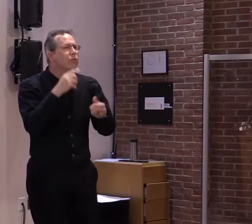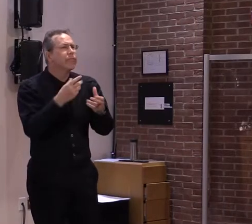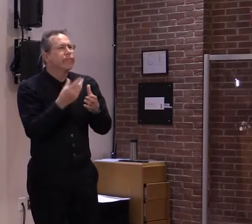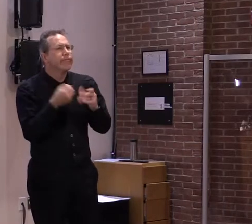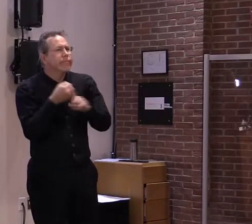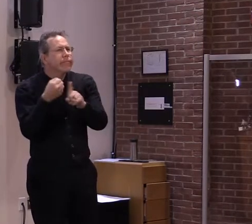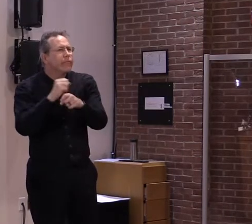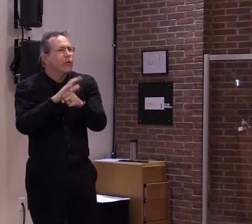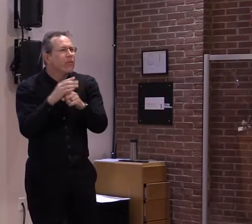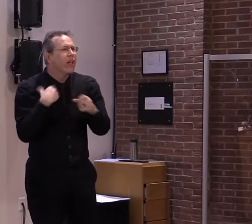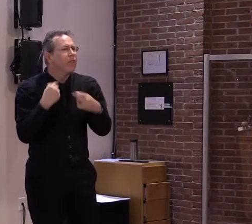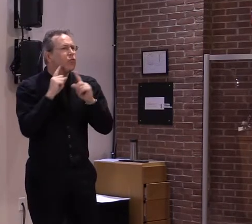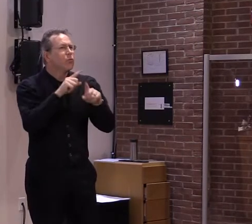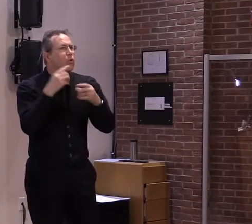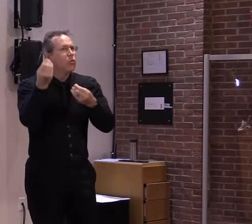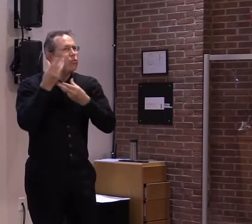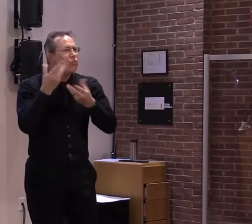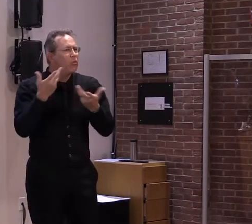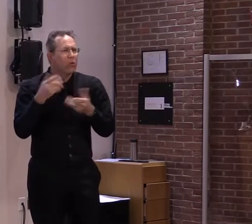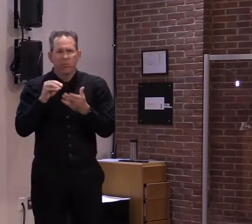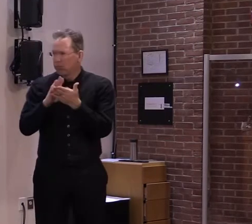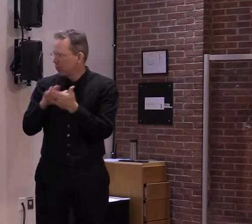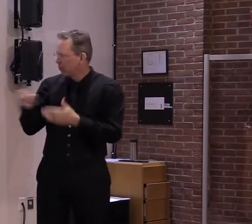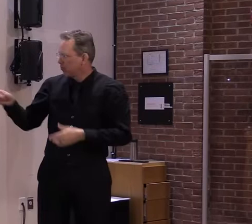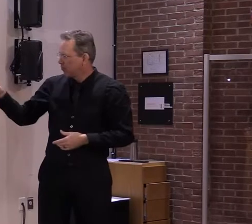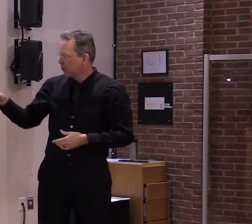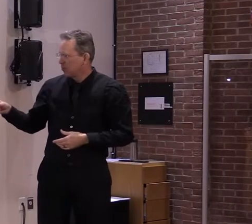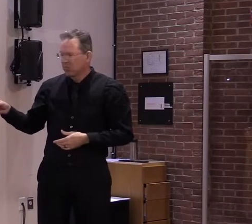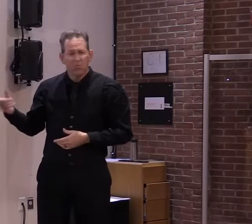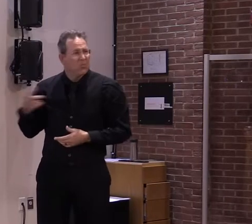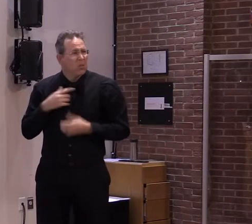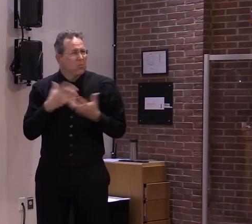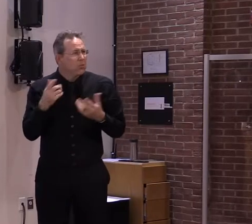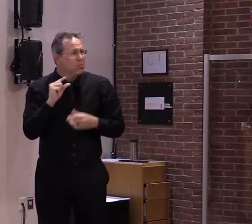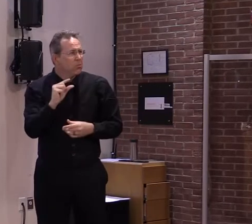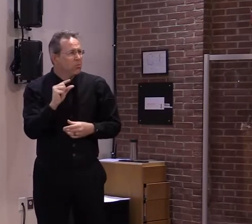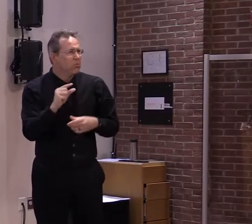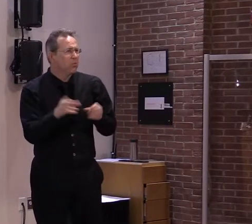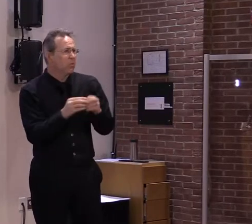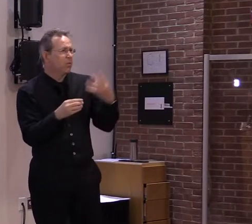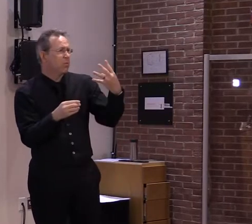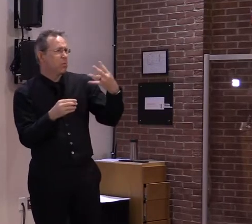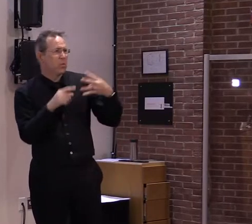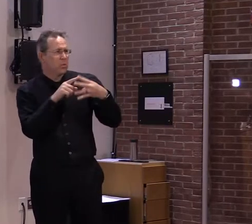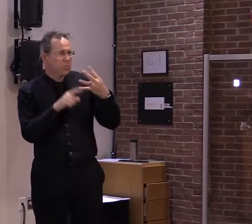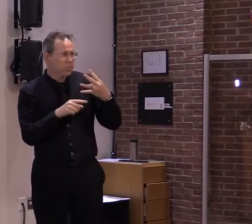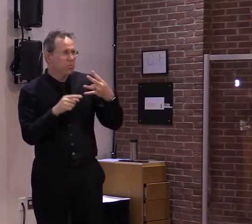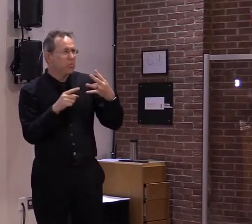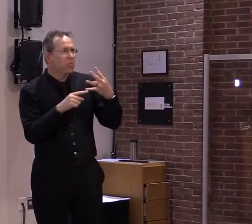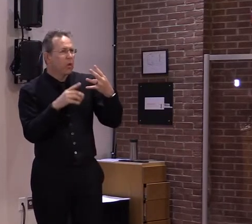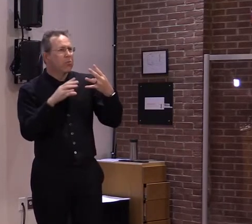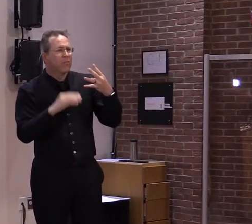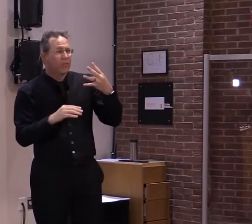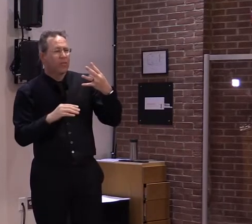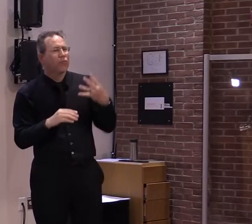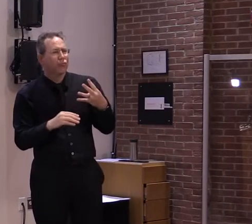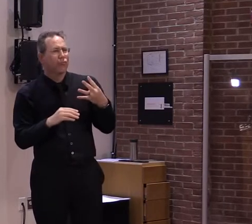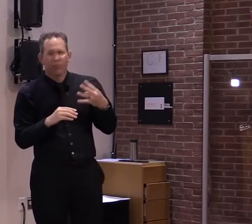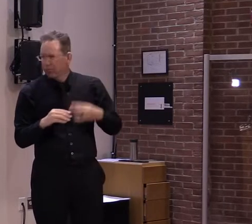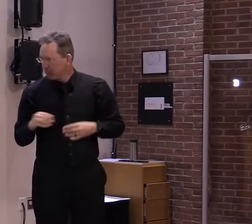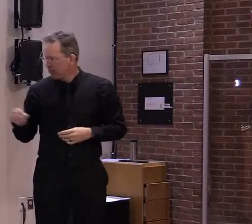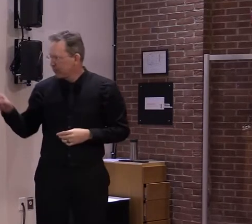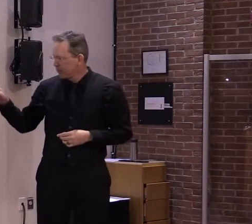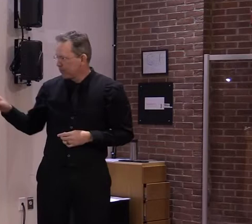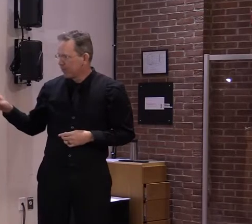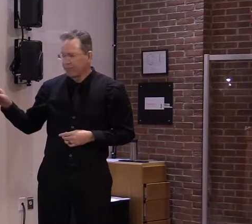active outbreaks, but did add two additional outbreaks to long-term care facilities, but they continue to be very small, especially